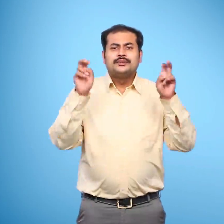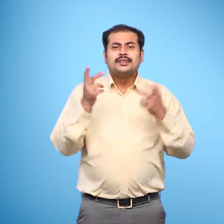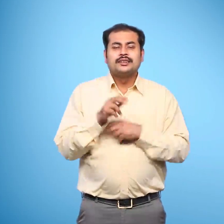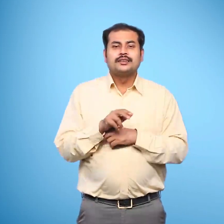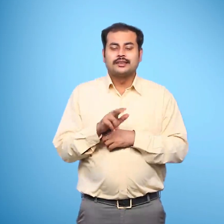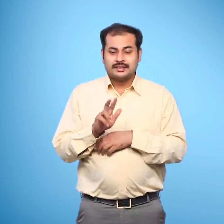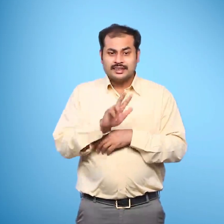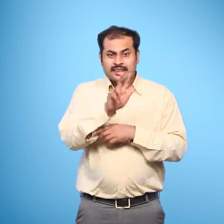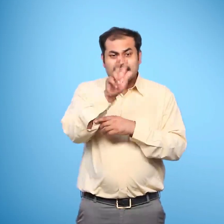Killer lizard.